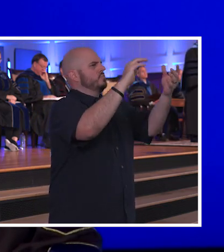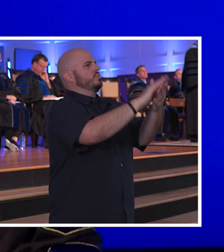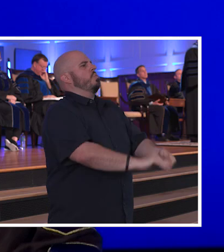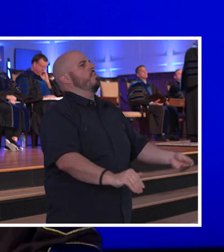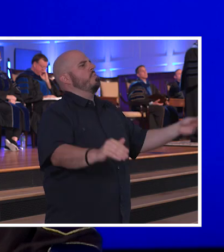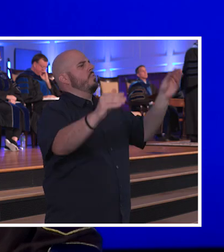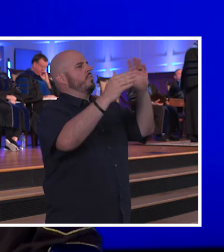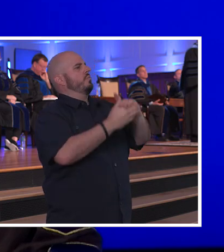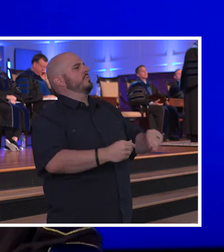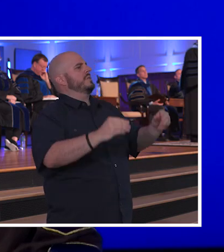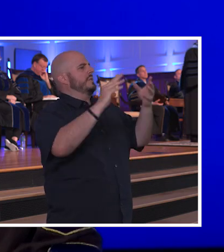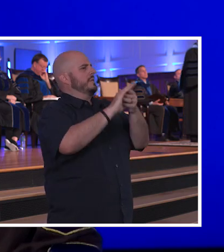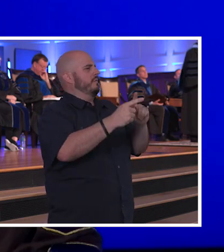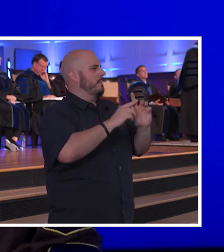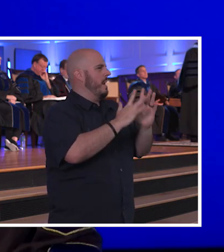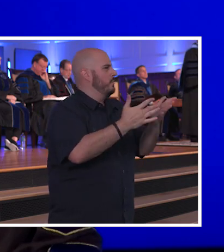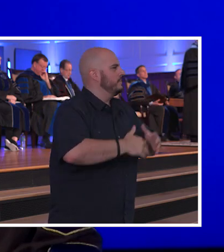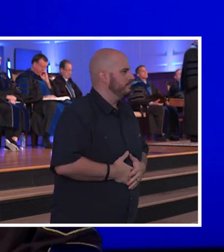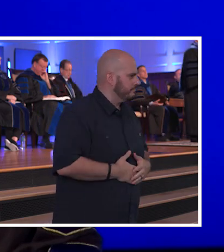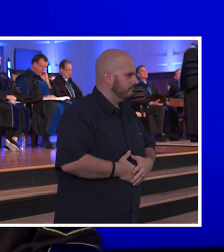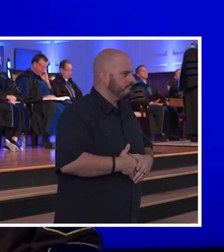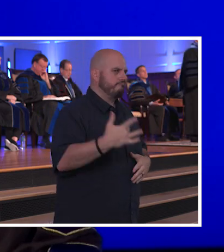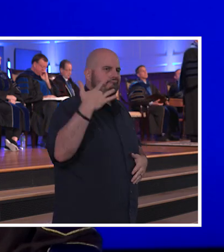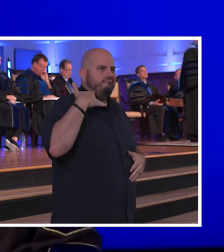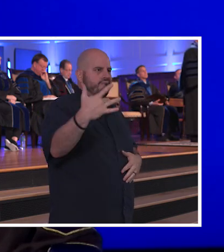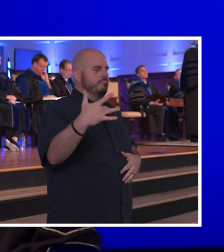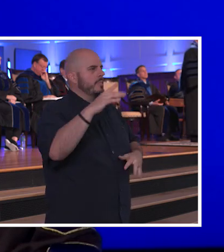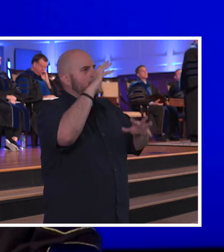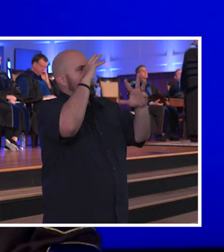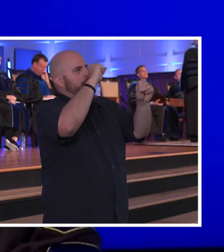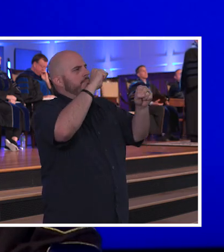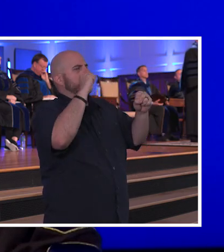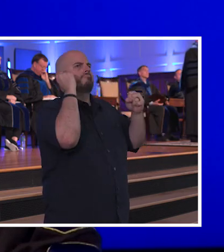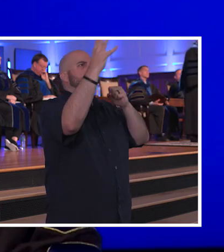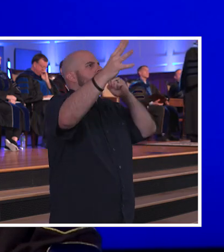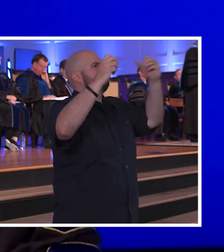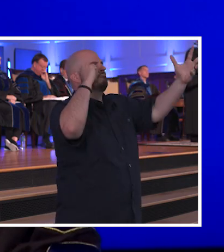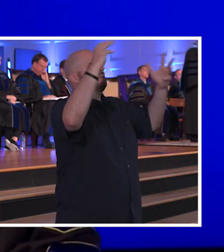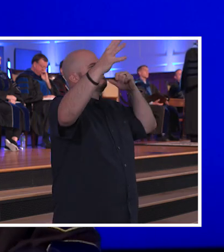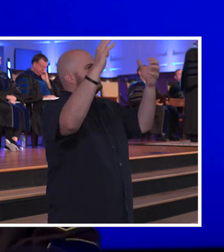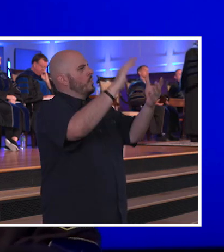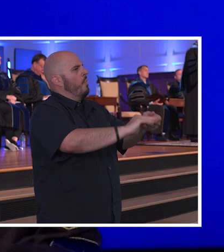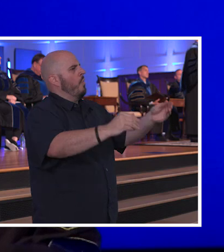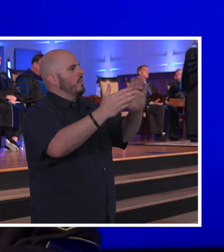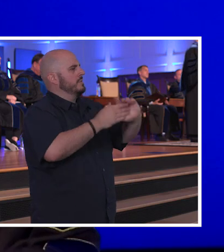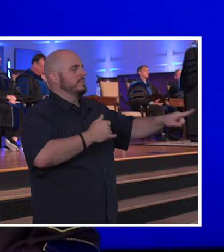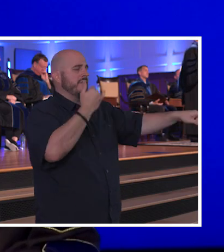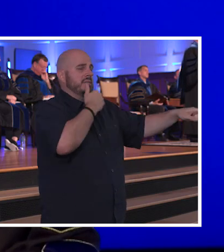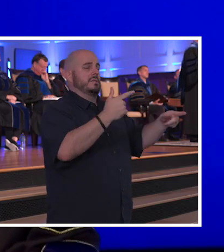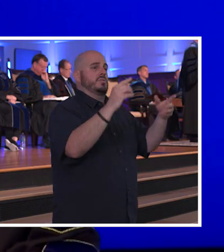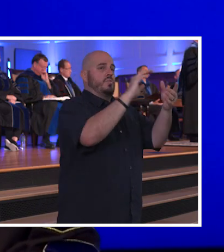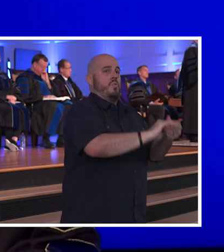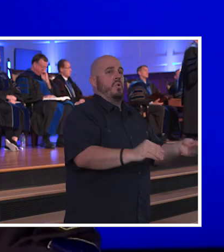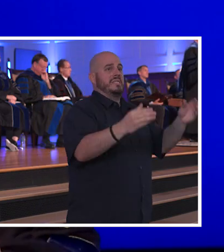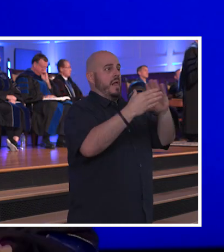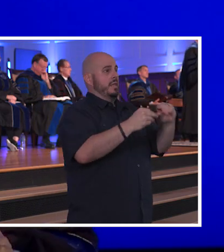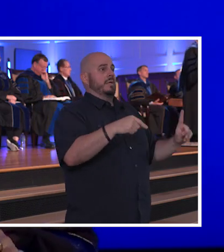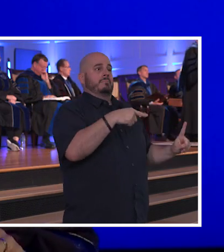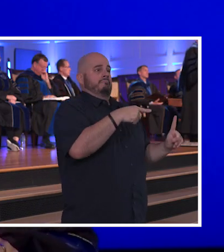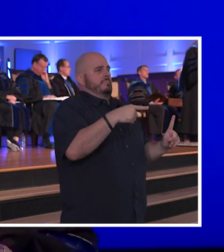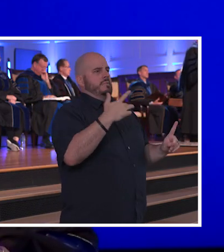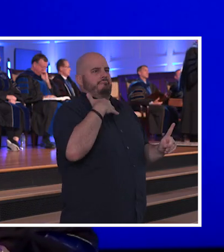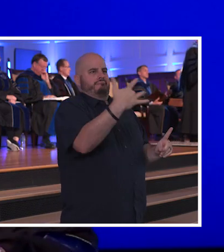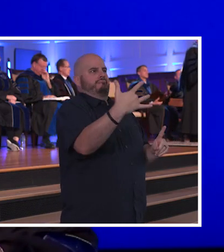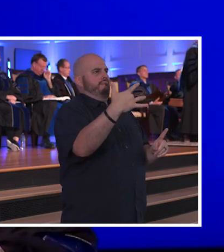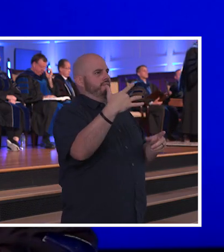the Bible. They're just naturally drawn to them. In fact, Yvette says storytelling is just a natural component of